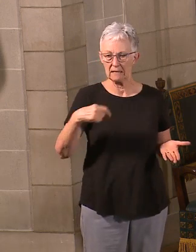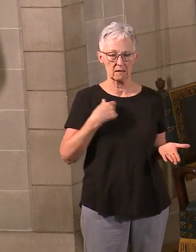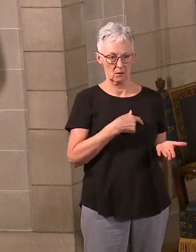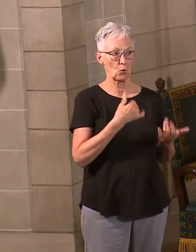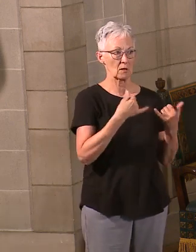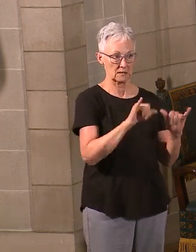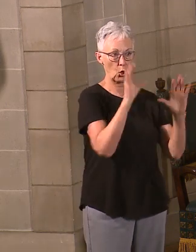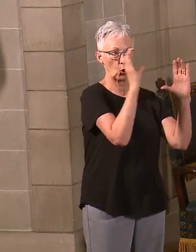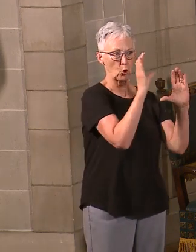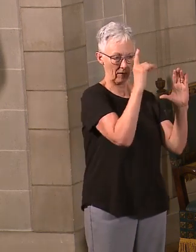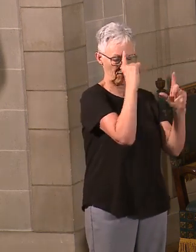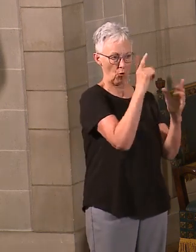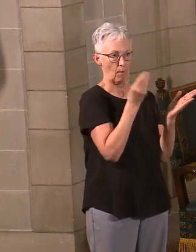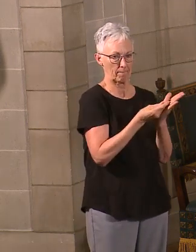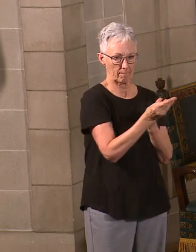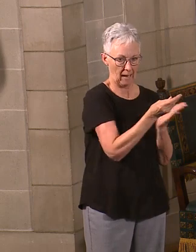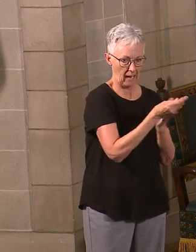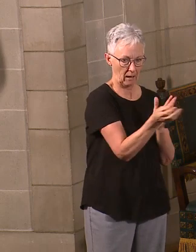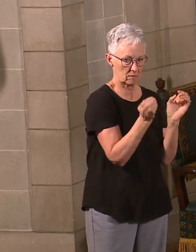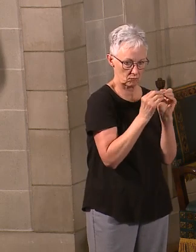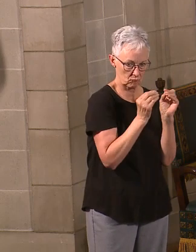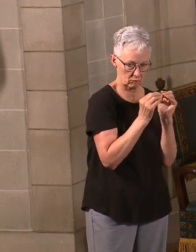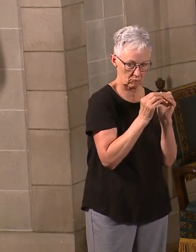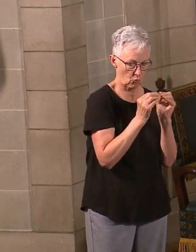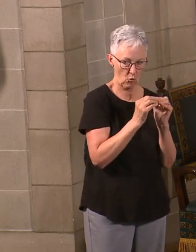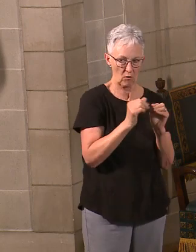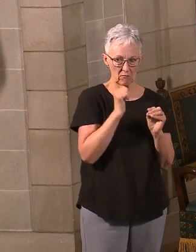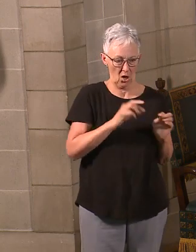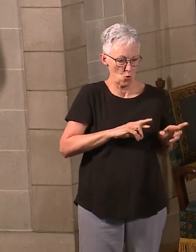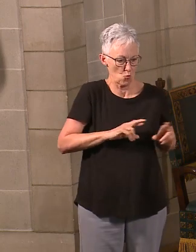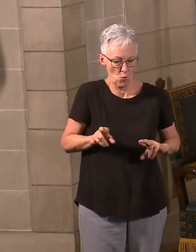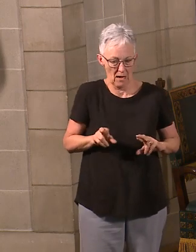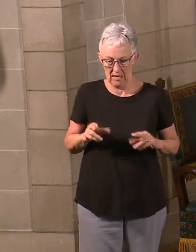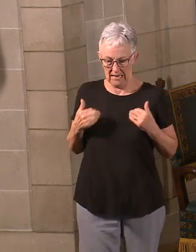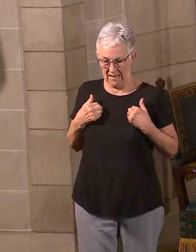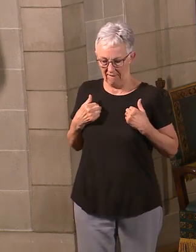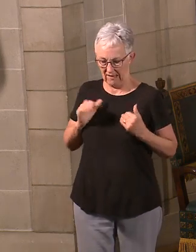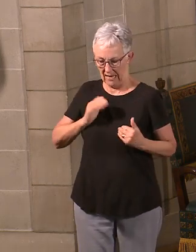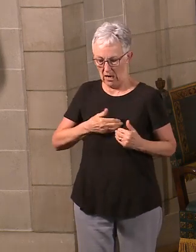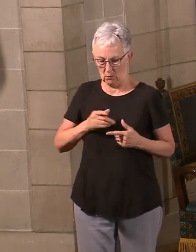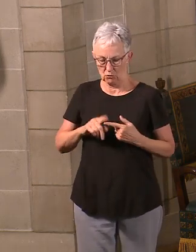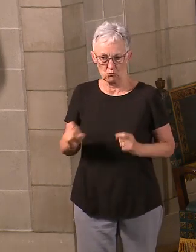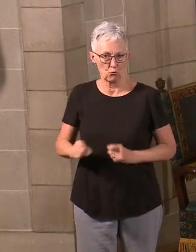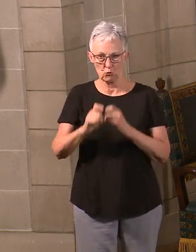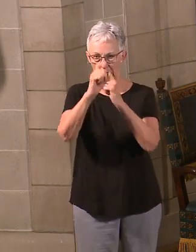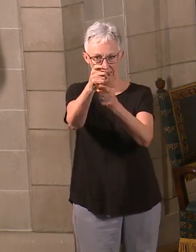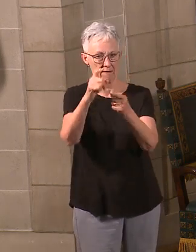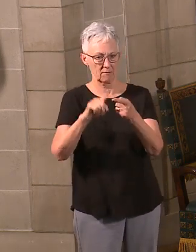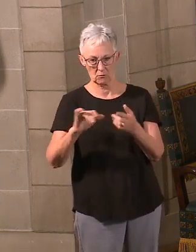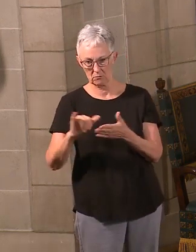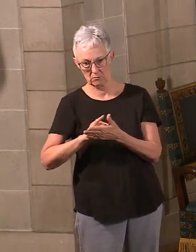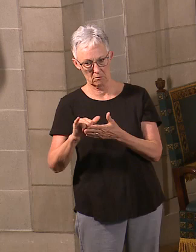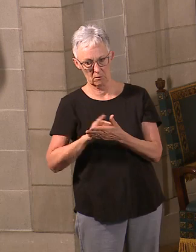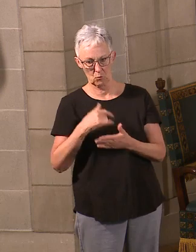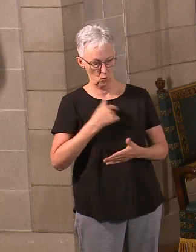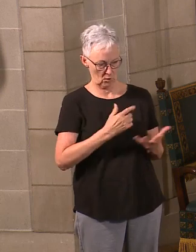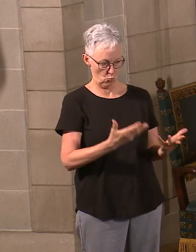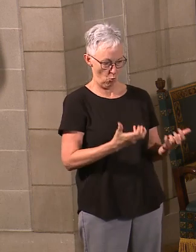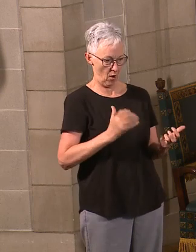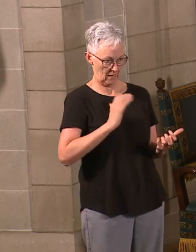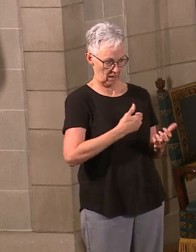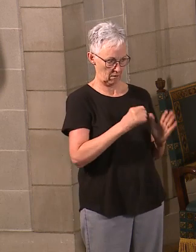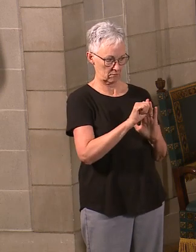to acquire medical supplies here in our state to make sure that our healthcare providers, our clinics, our first responders are all prepared to be able to